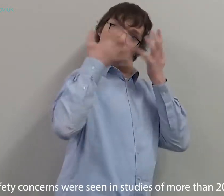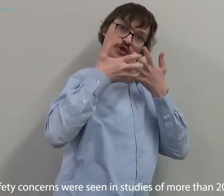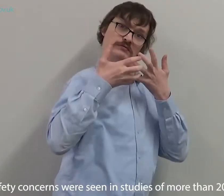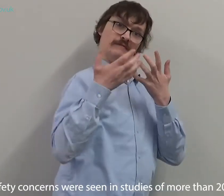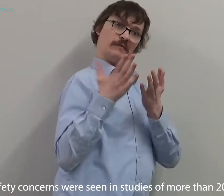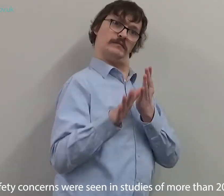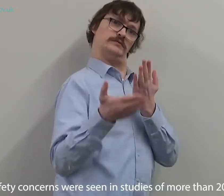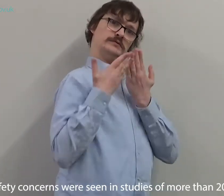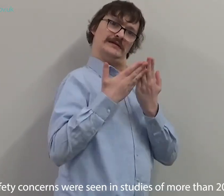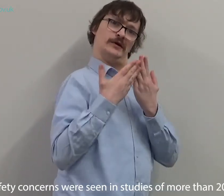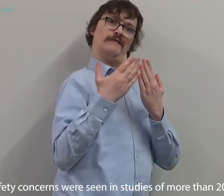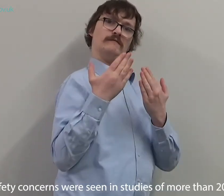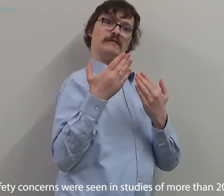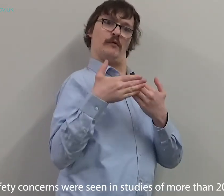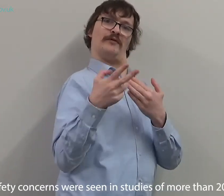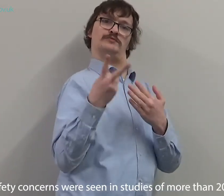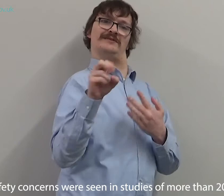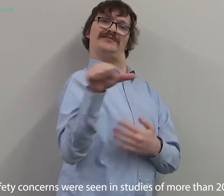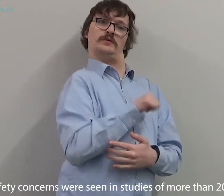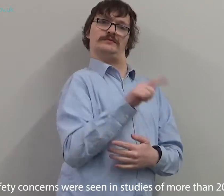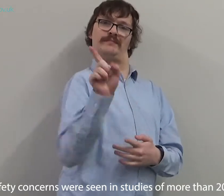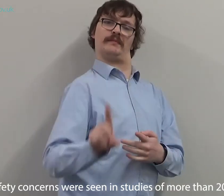And no safety concerns were seen in studies of more than 20,000 people.